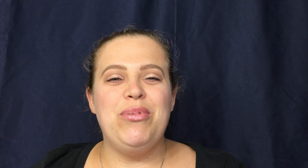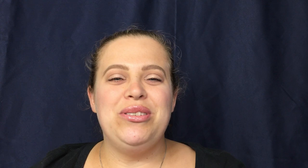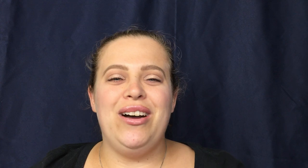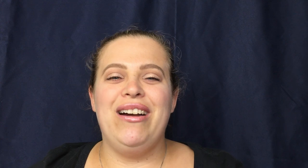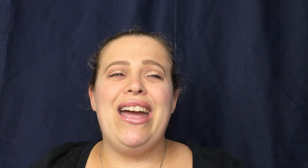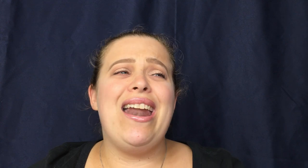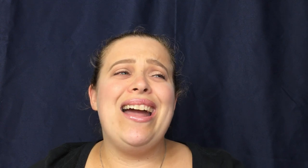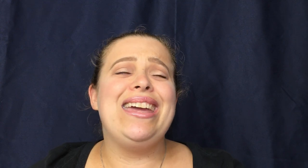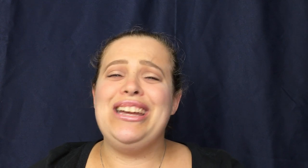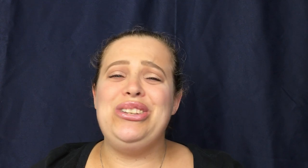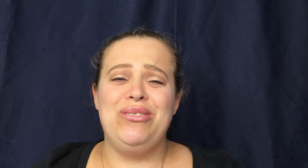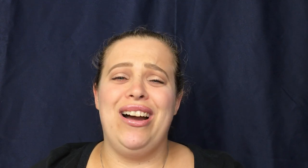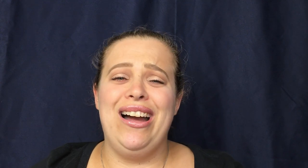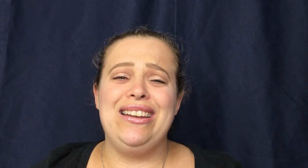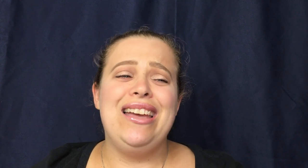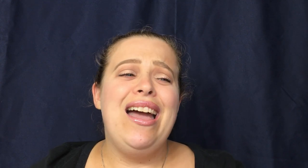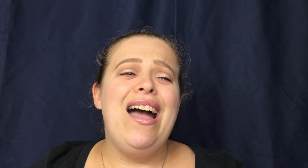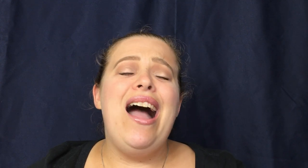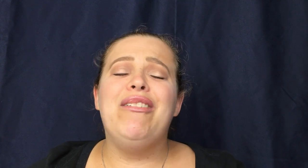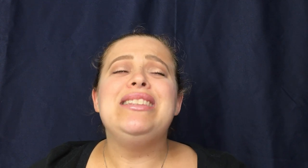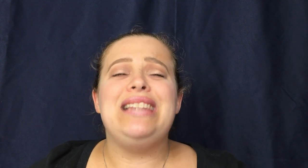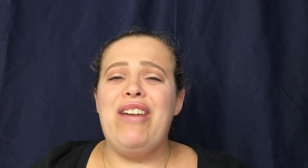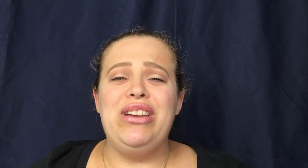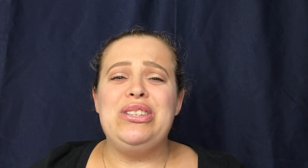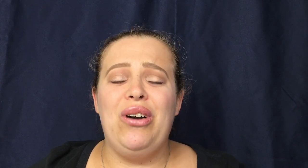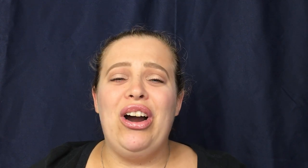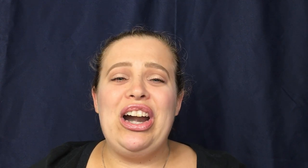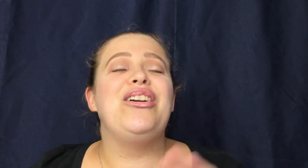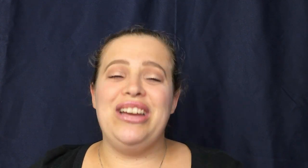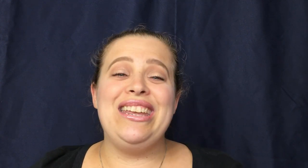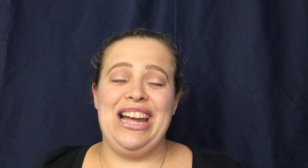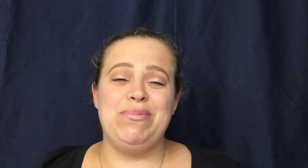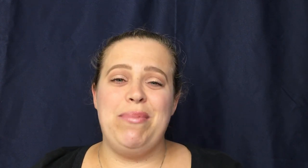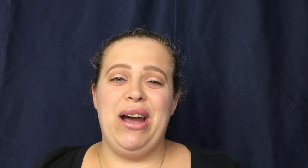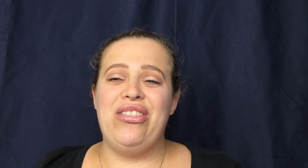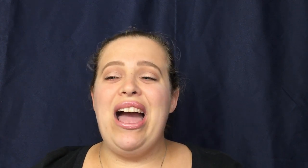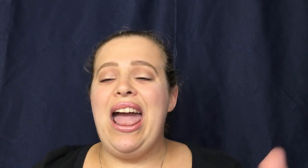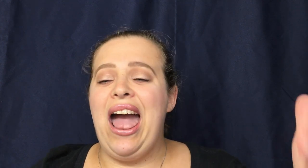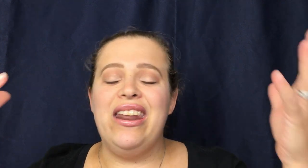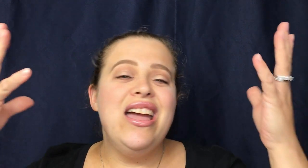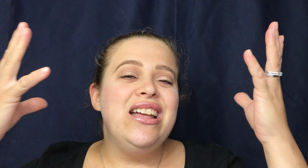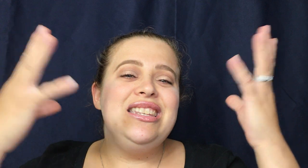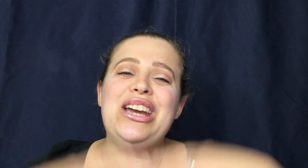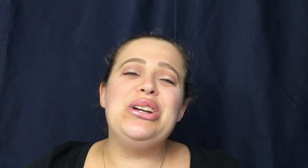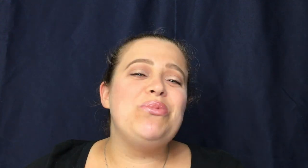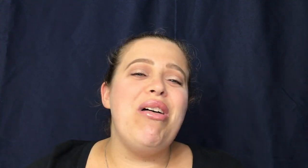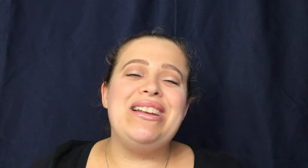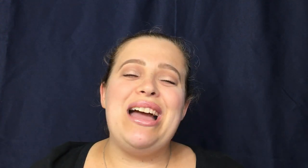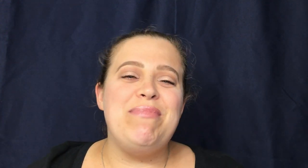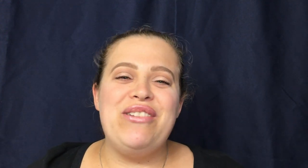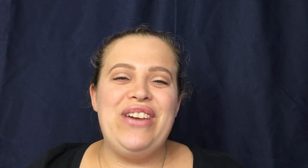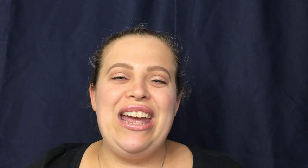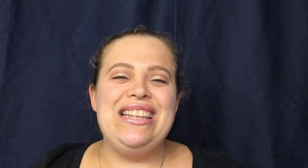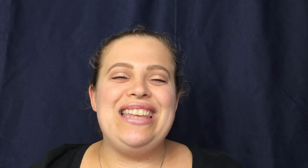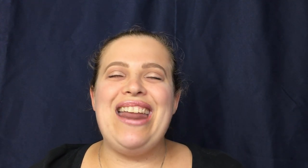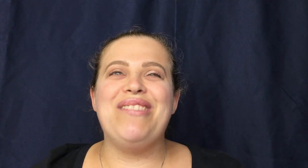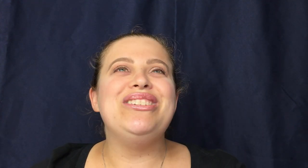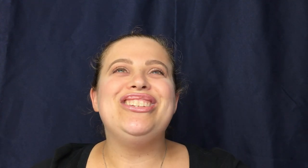both saw it. And I kid you not, I was laughing so hard, I couldn't catch my breath. I had tears rolling down my face, and it was